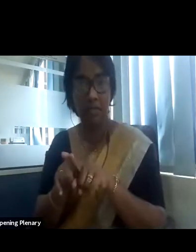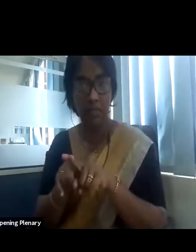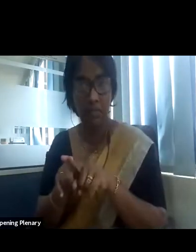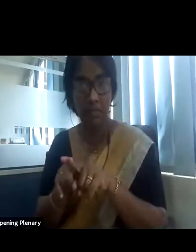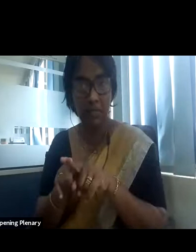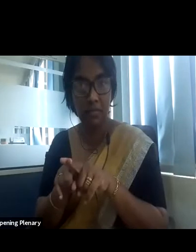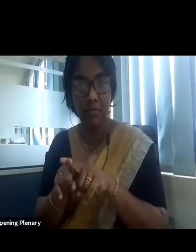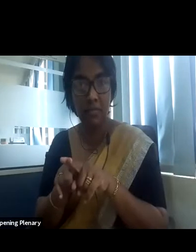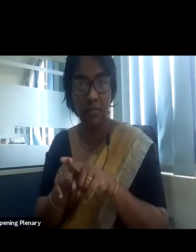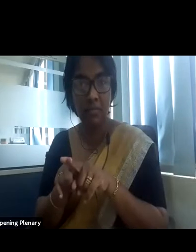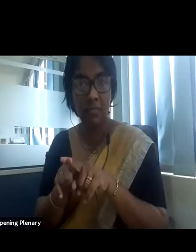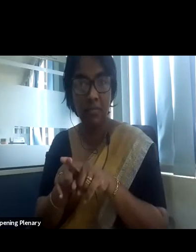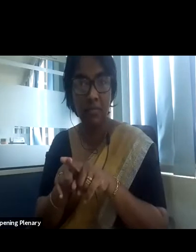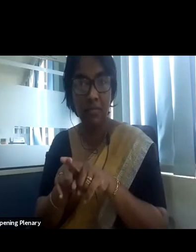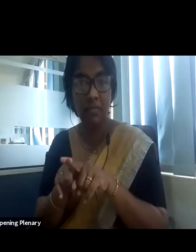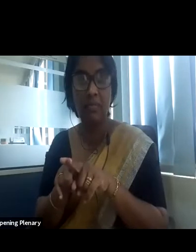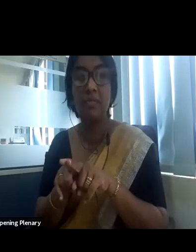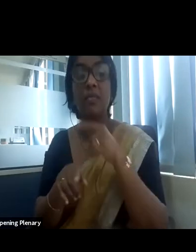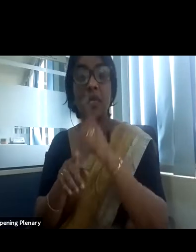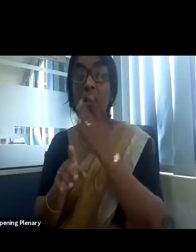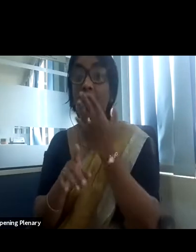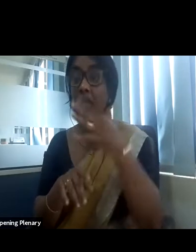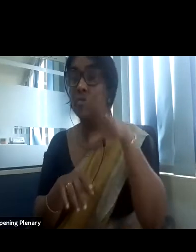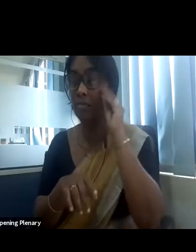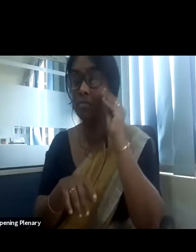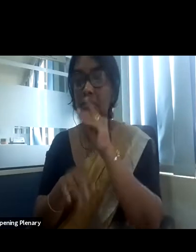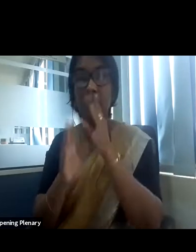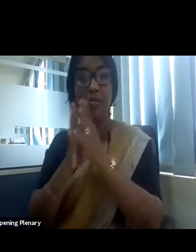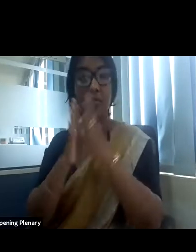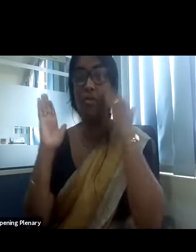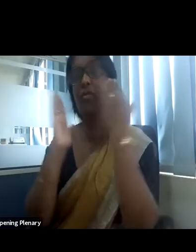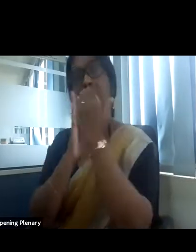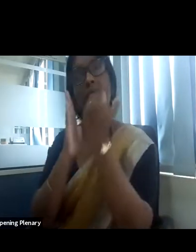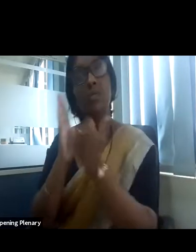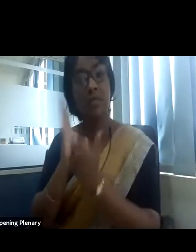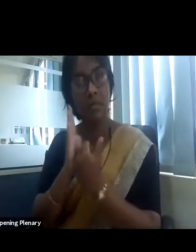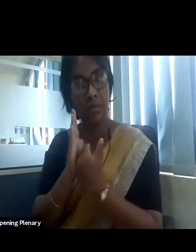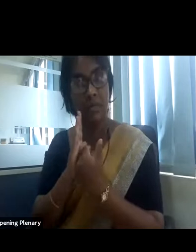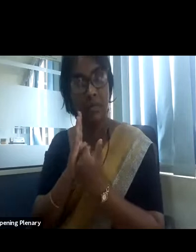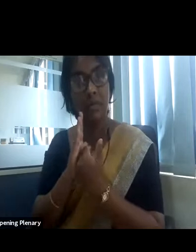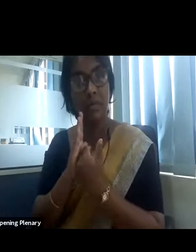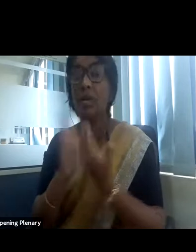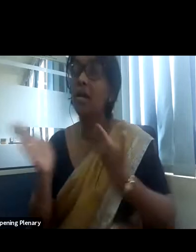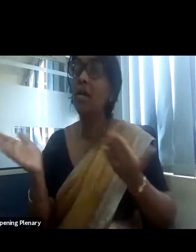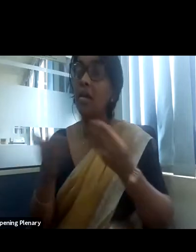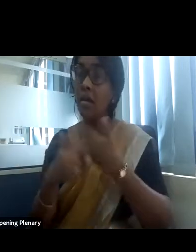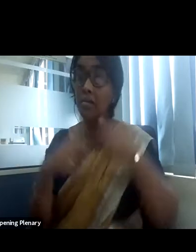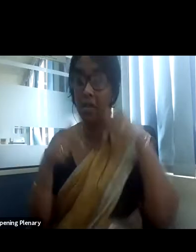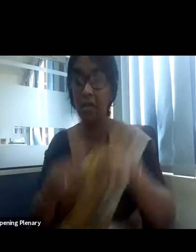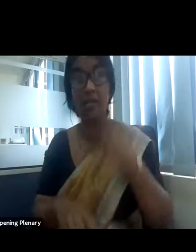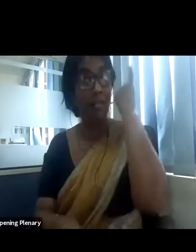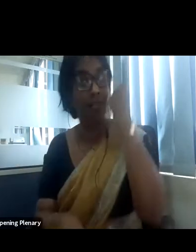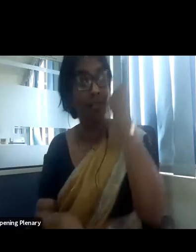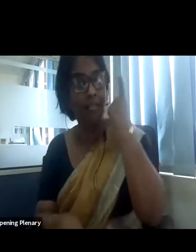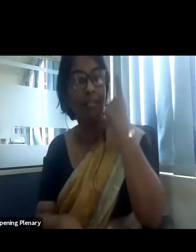by several early speakers is that we need now to translate that awareness, that knowledge that is available in abundance into action.